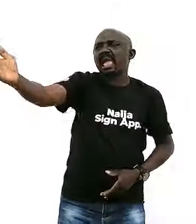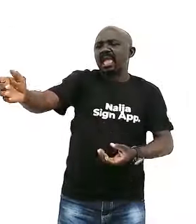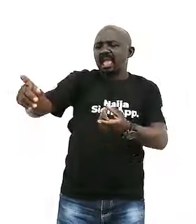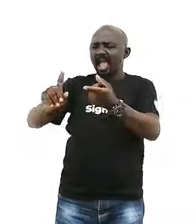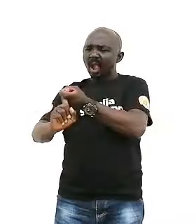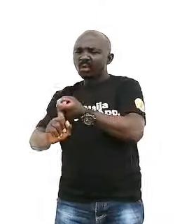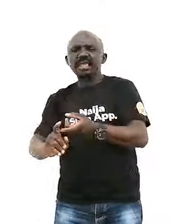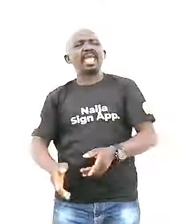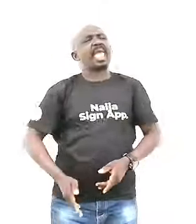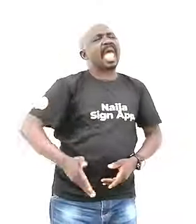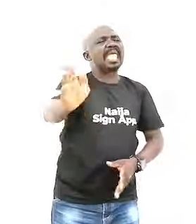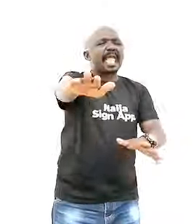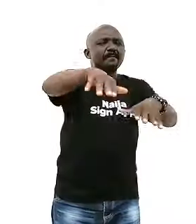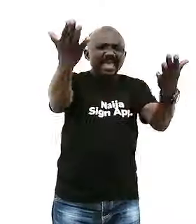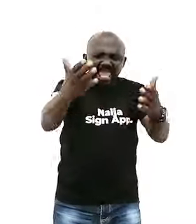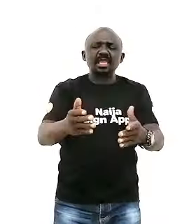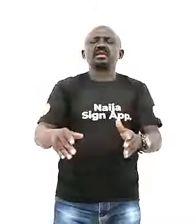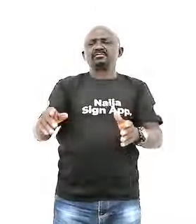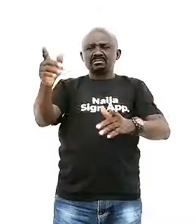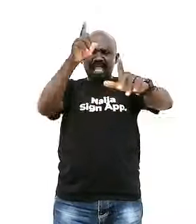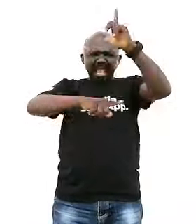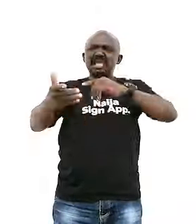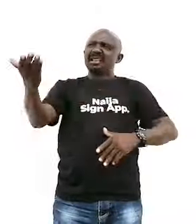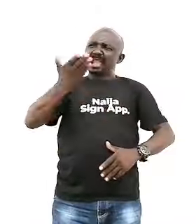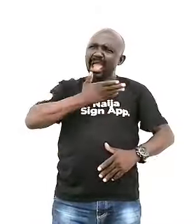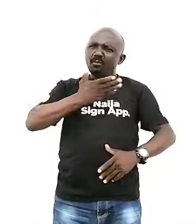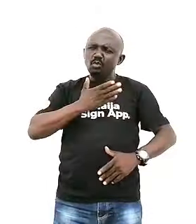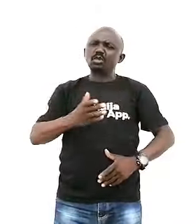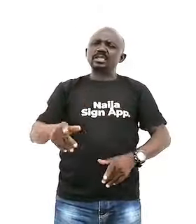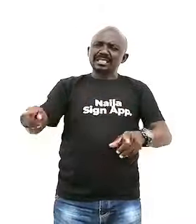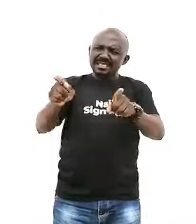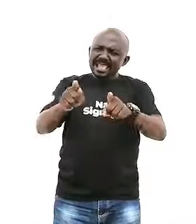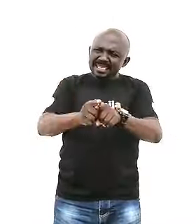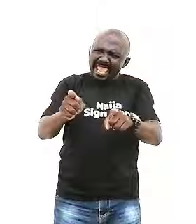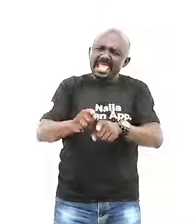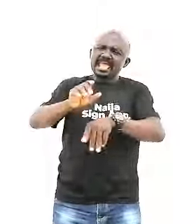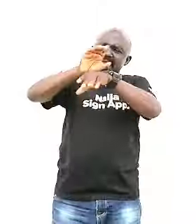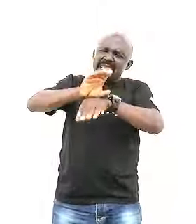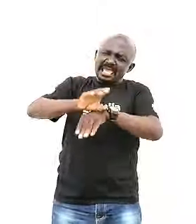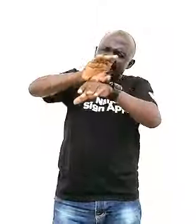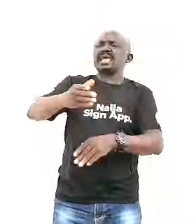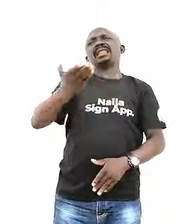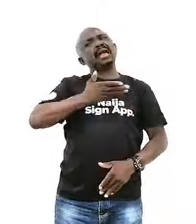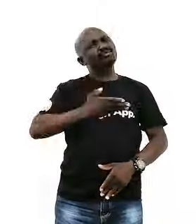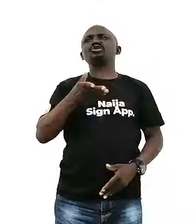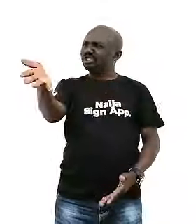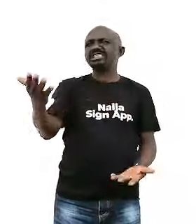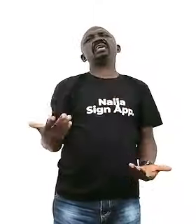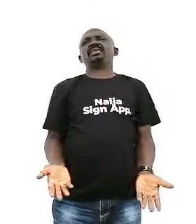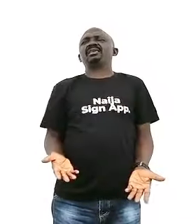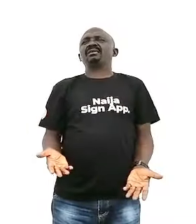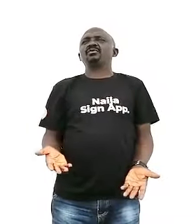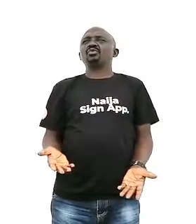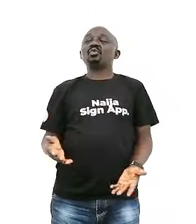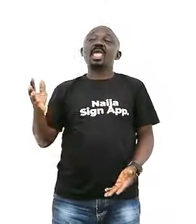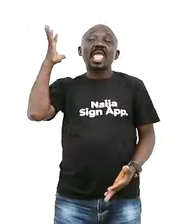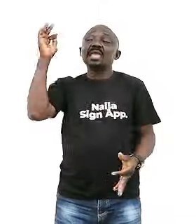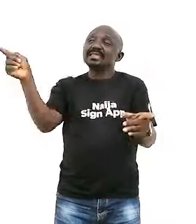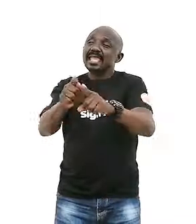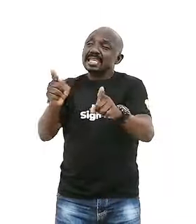cultural identity of the deaf community. They sign because they are endowed with the capability of using their hands. Their language